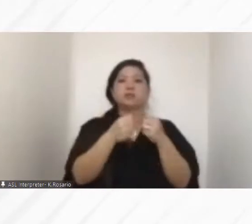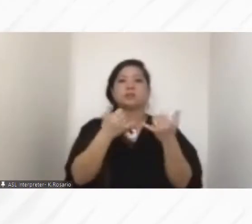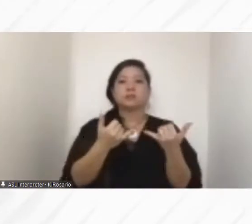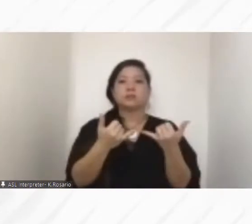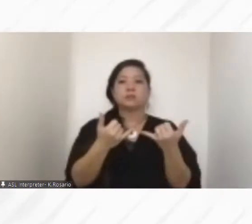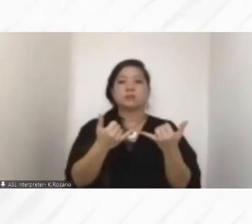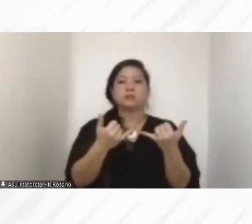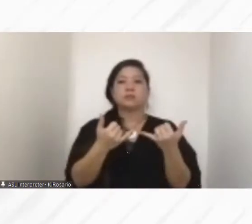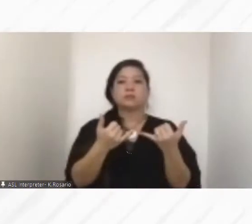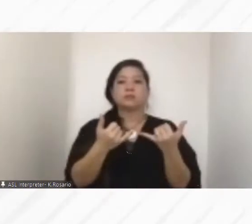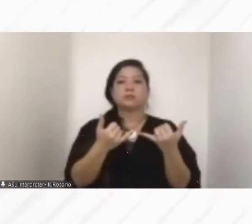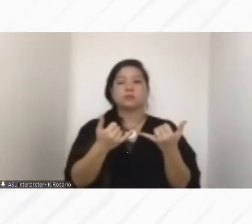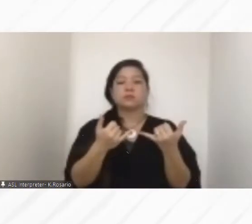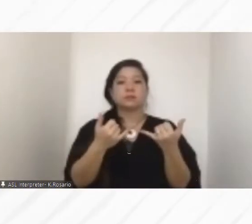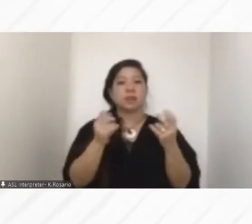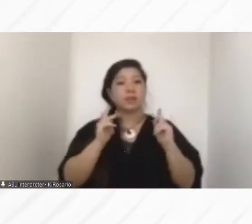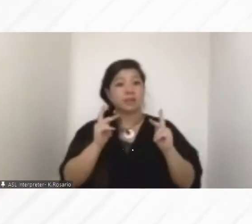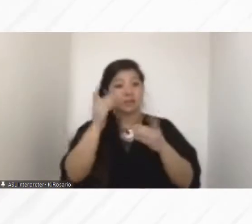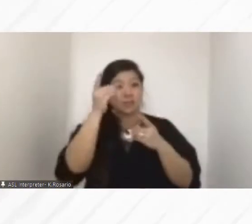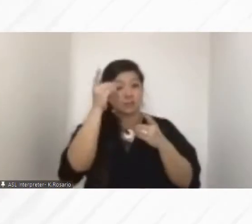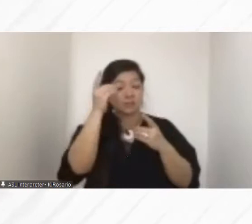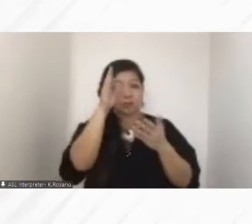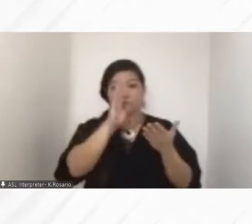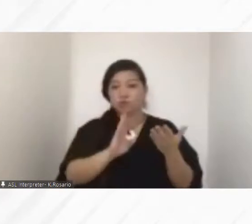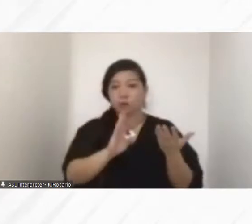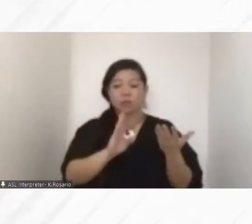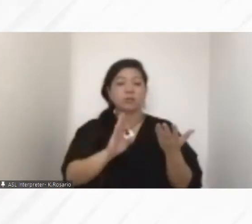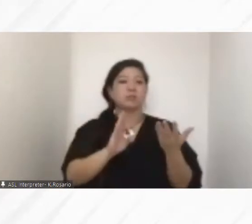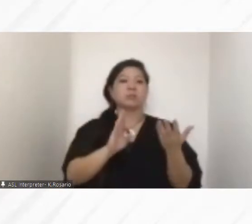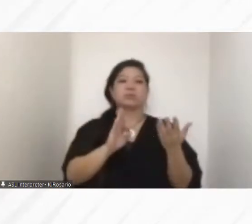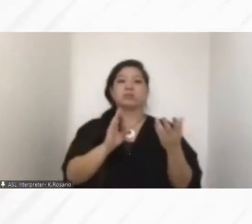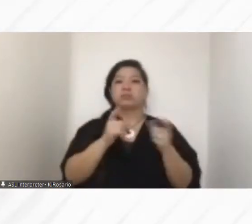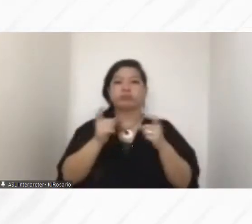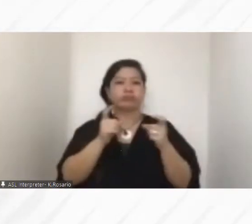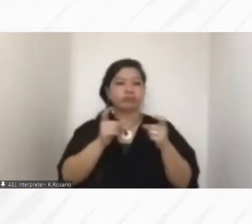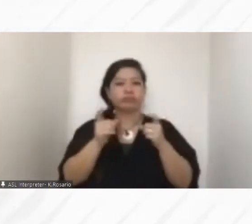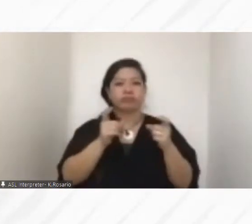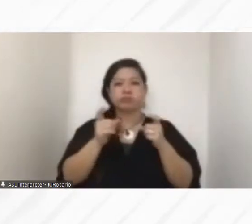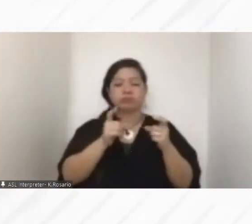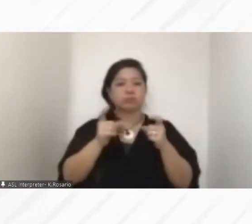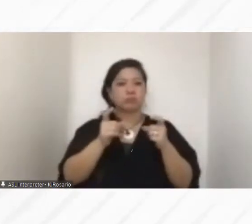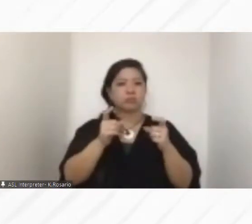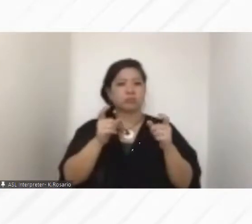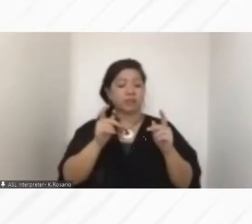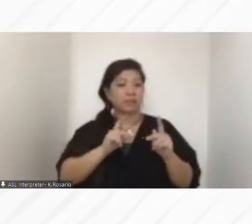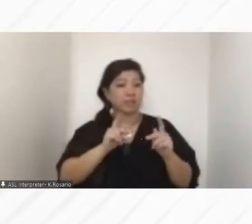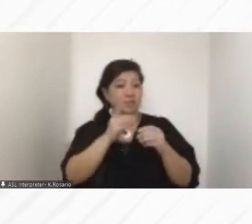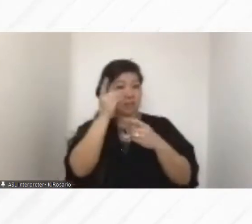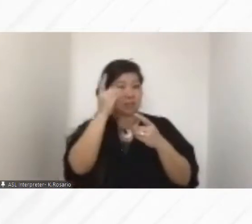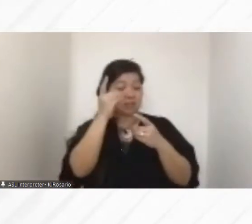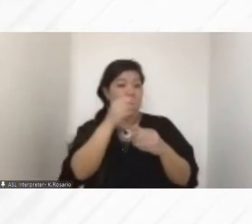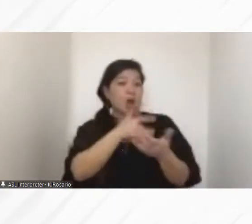Stroke, kidney disease, uncontrolled high blood pressure, heart attacks. Those will kill more people on Guam this year by